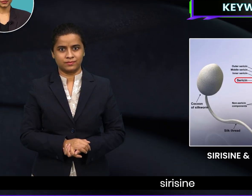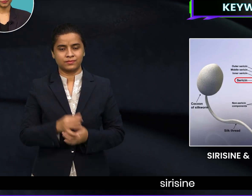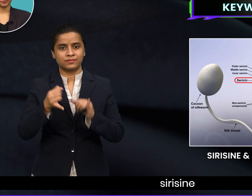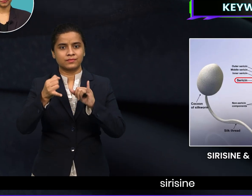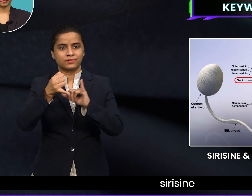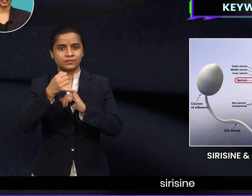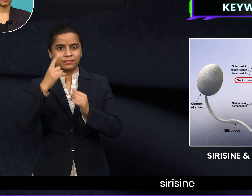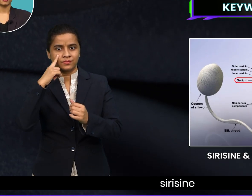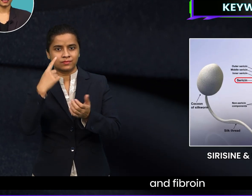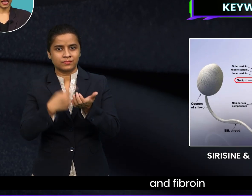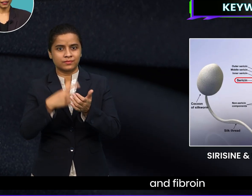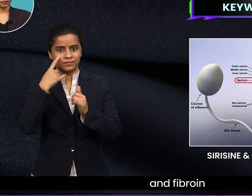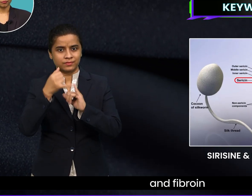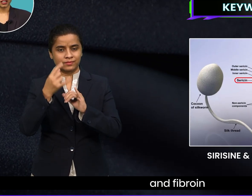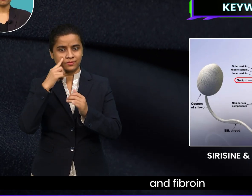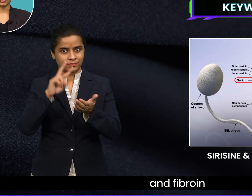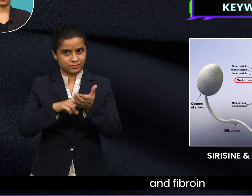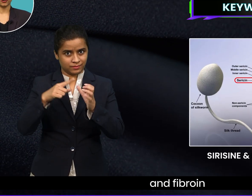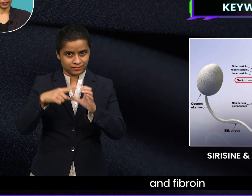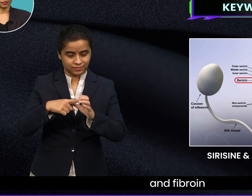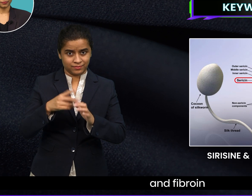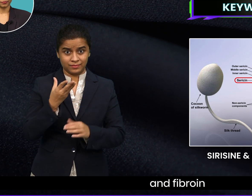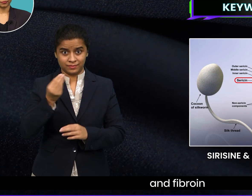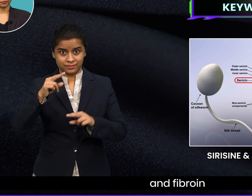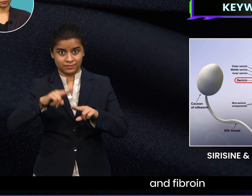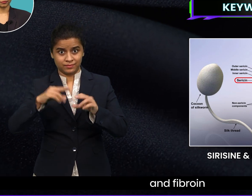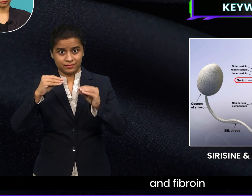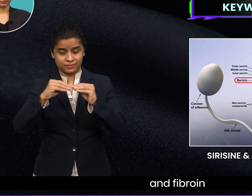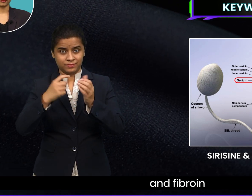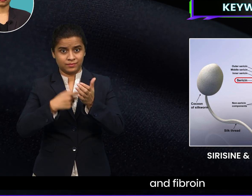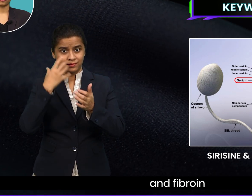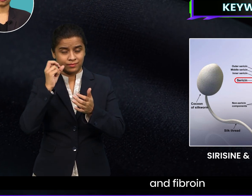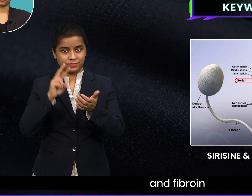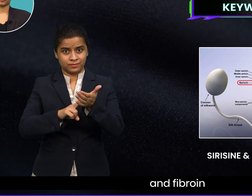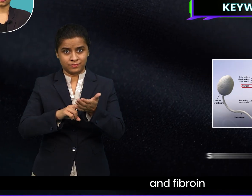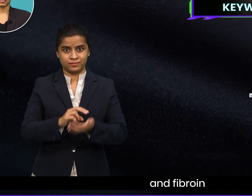citizen and fibroin.